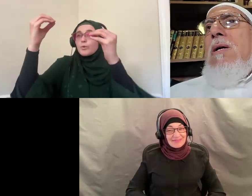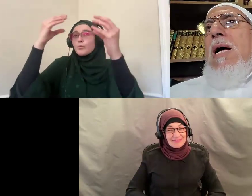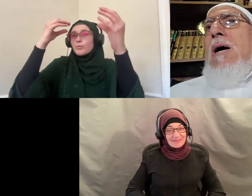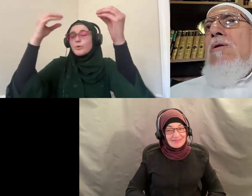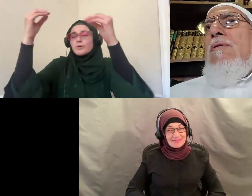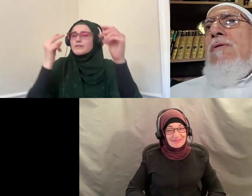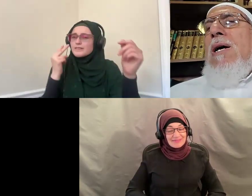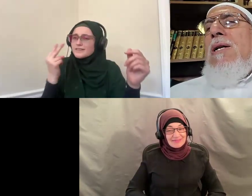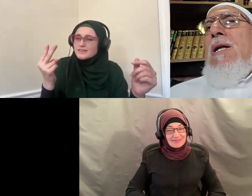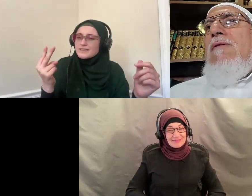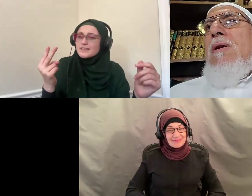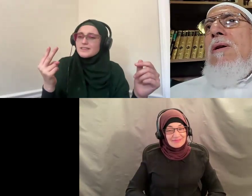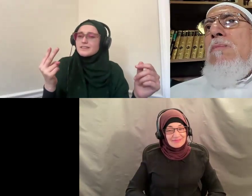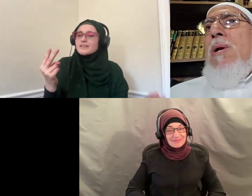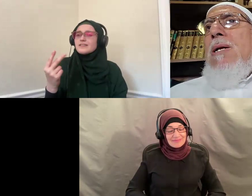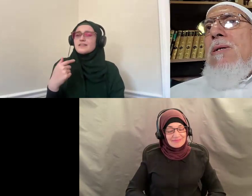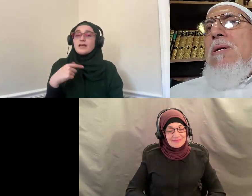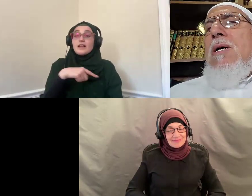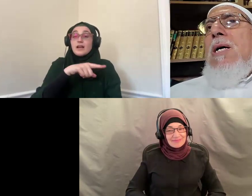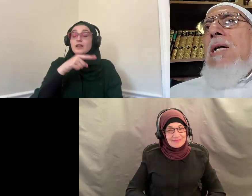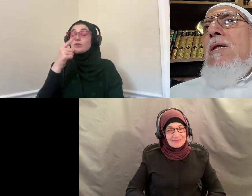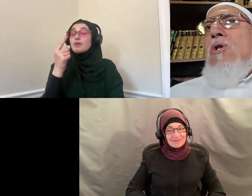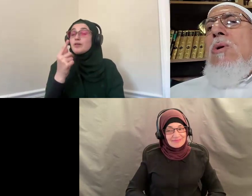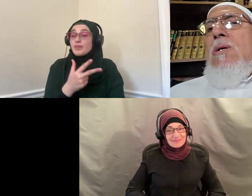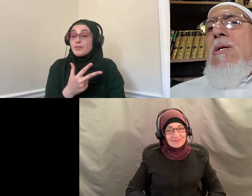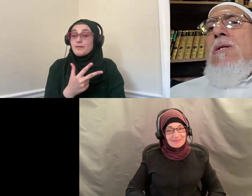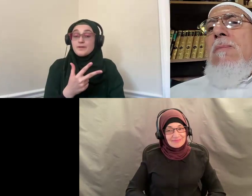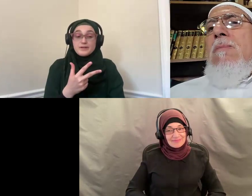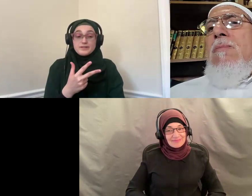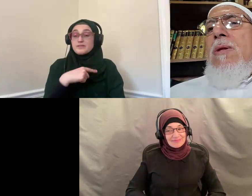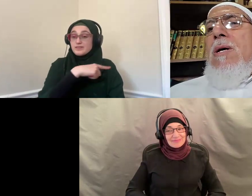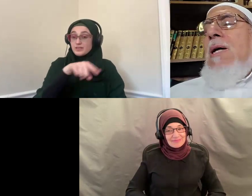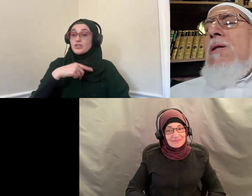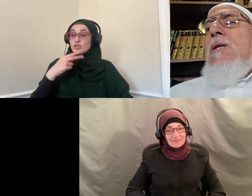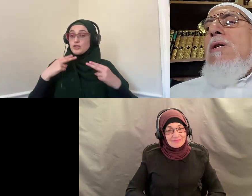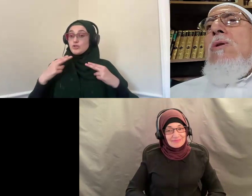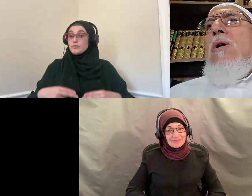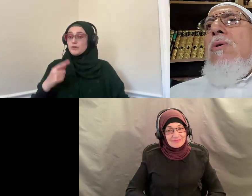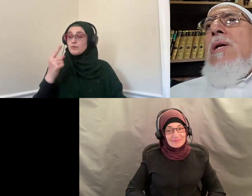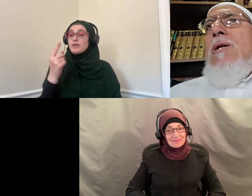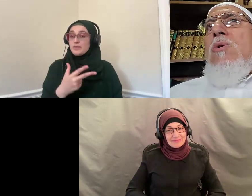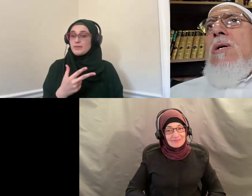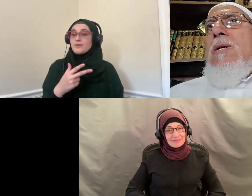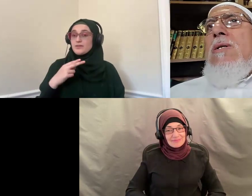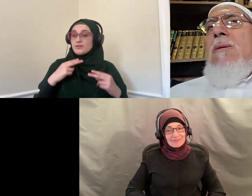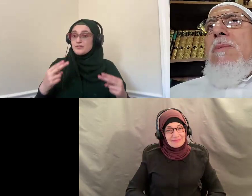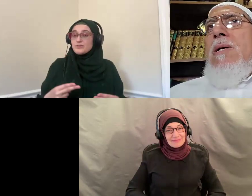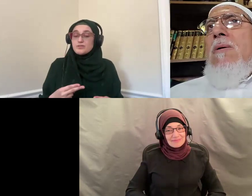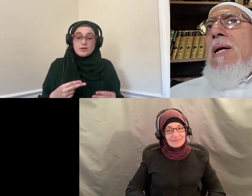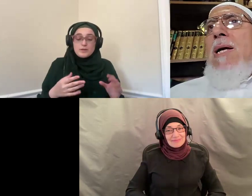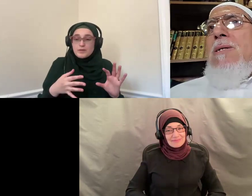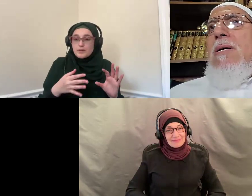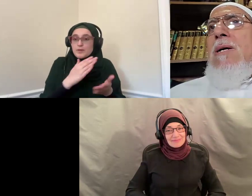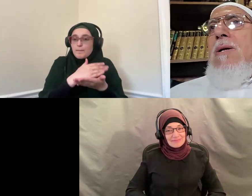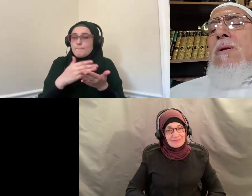third out of 911 planets in the solar system. And this is not the only solar system in